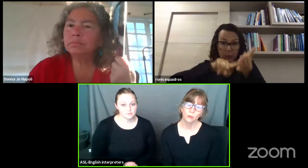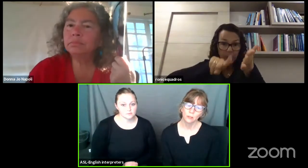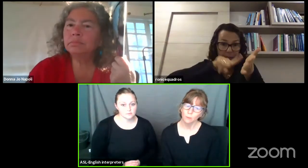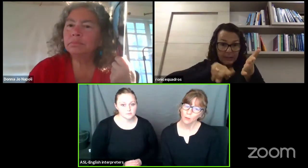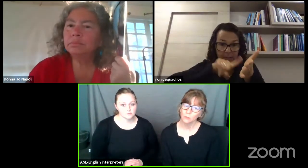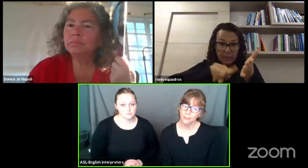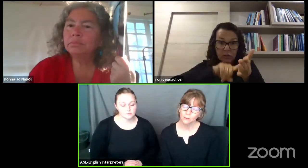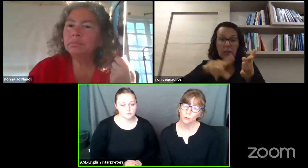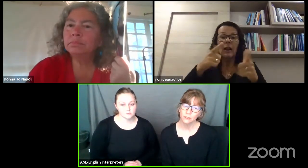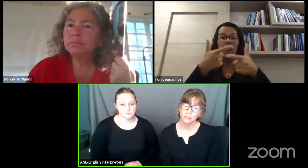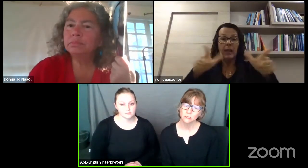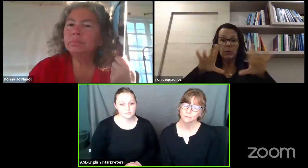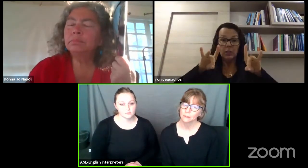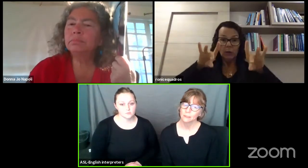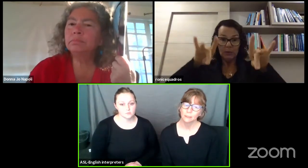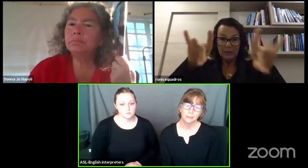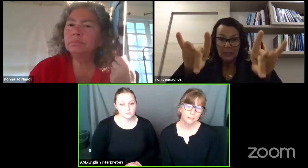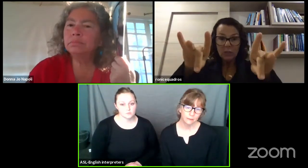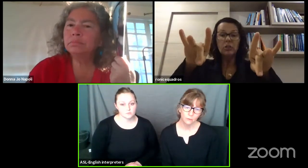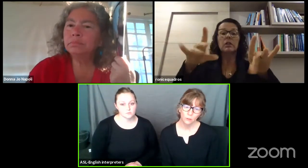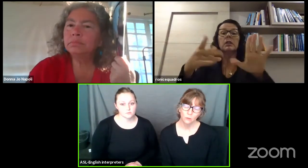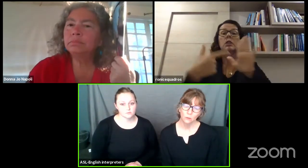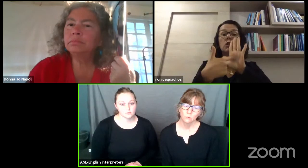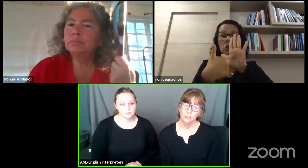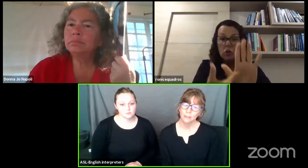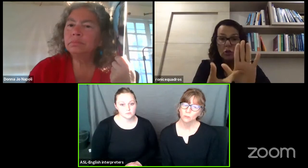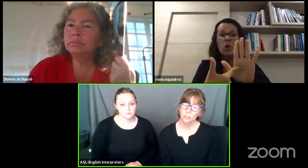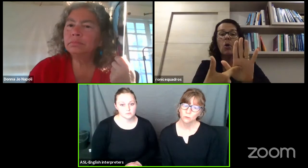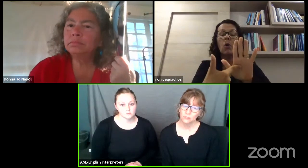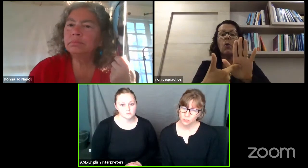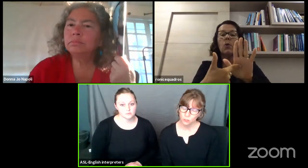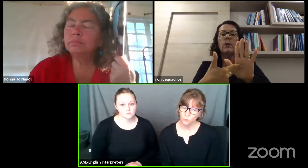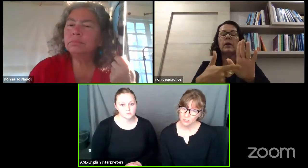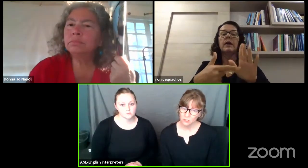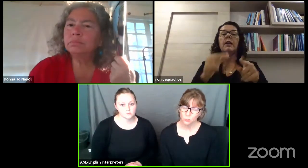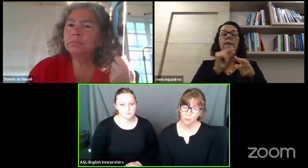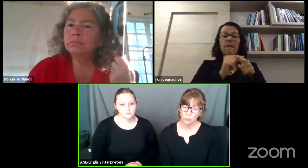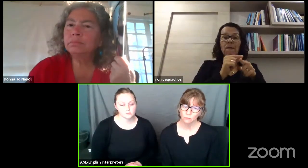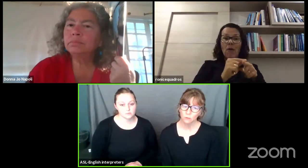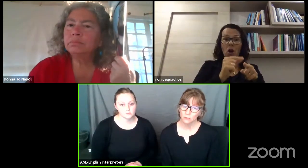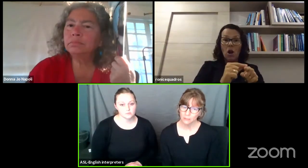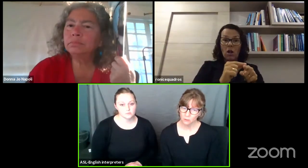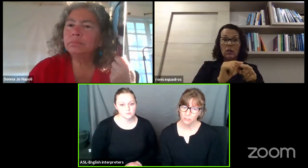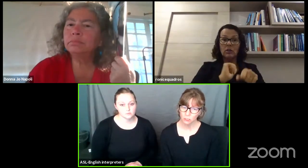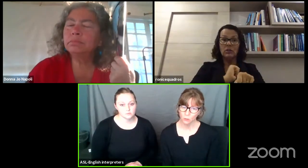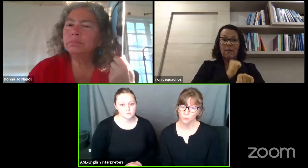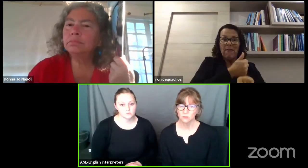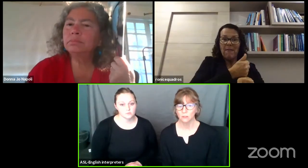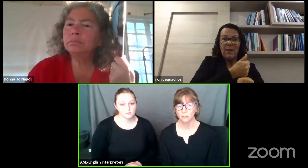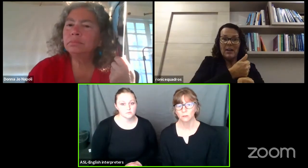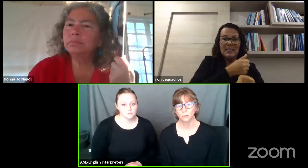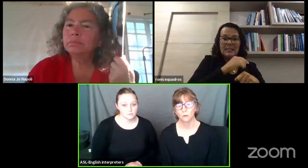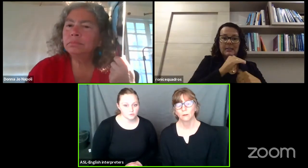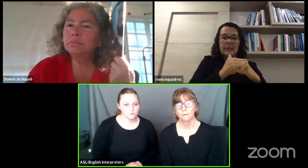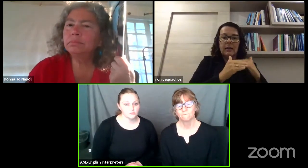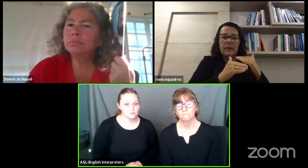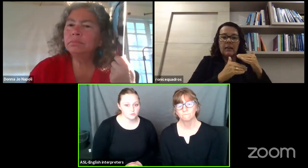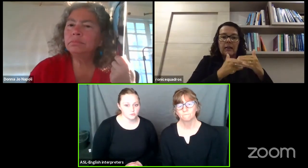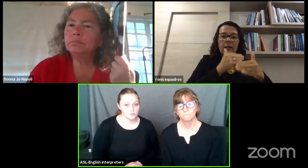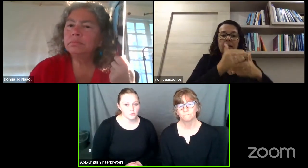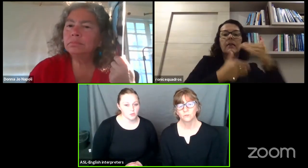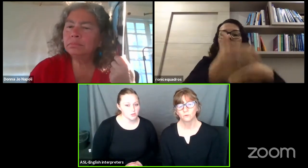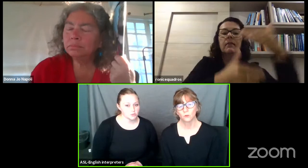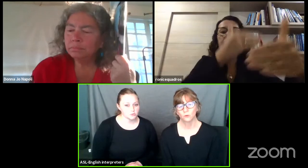when you're talking about language, again, language acquisition research clearly shows that the